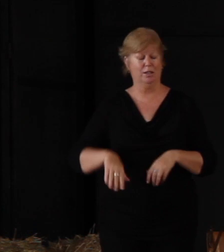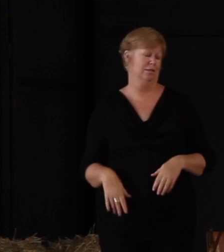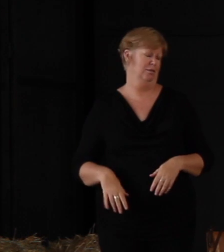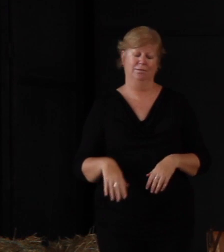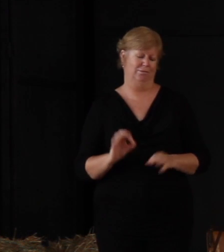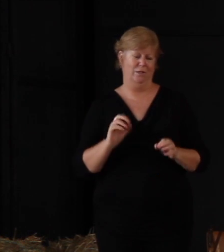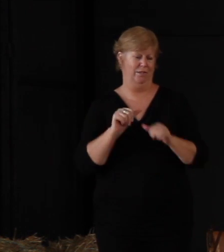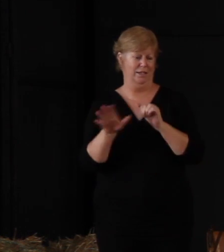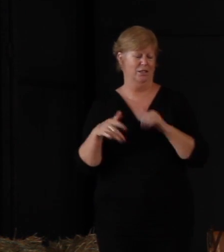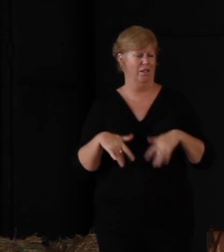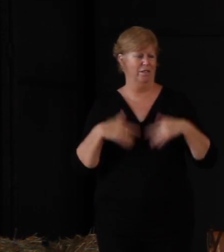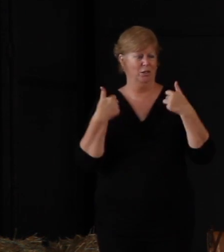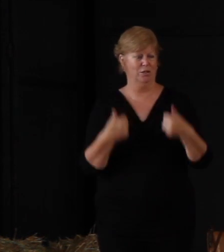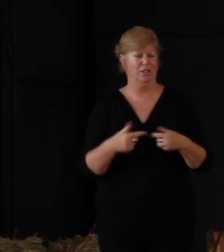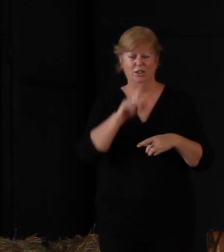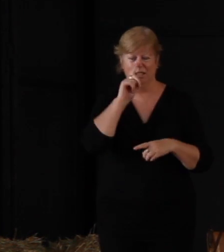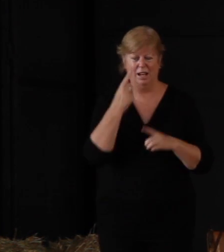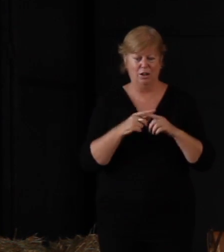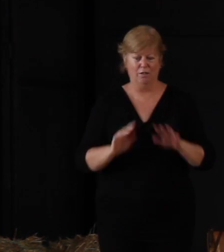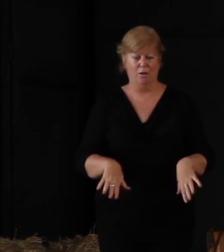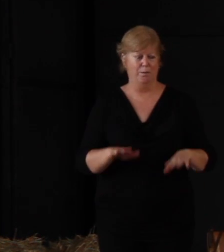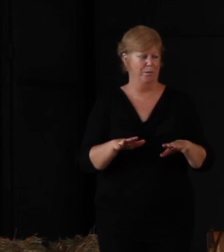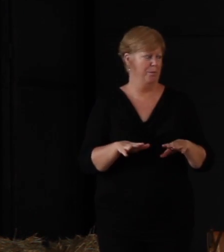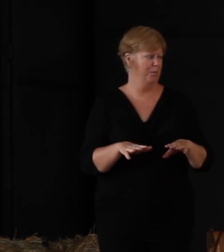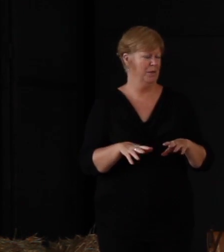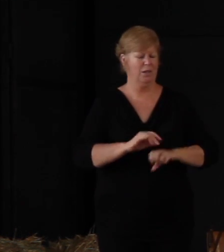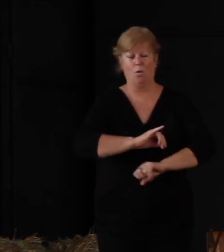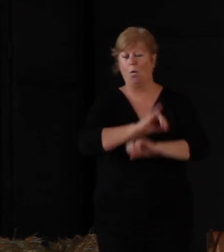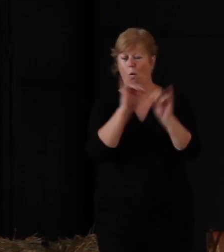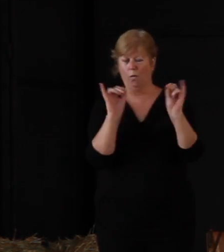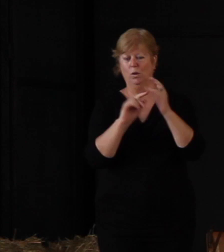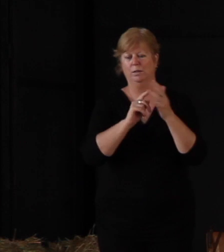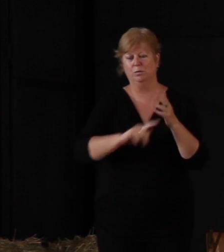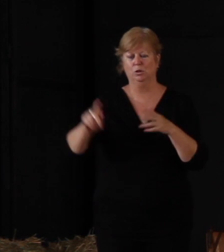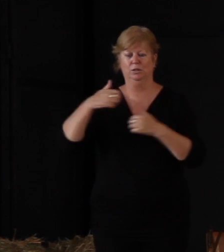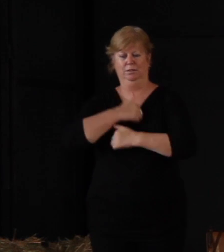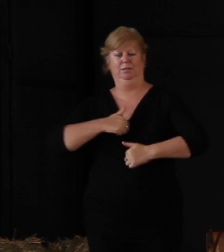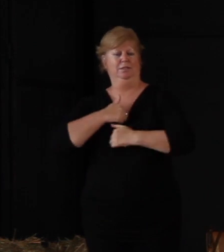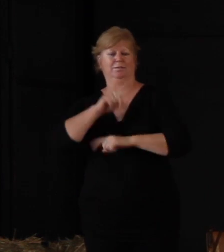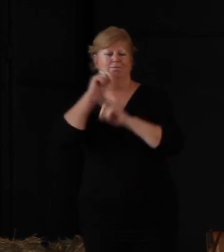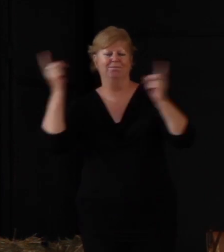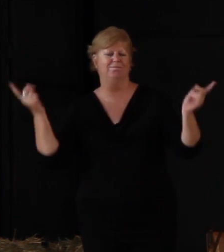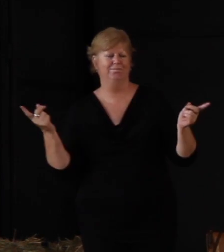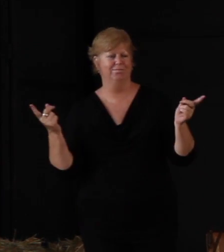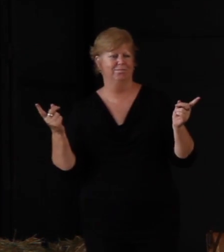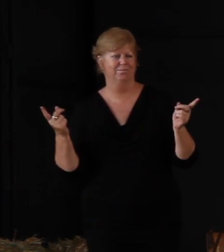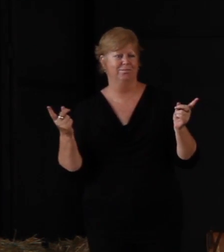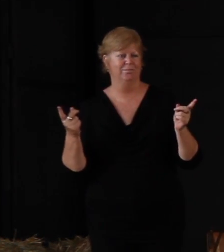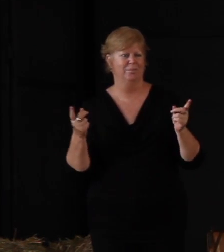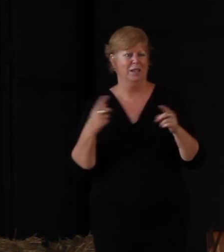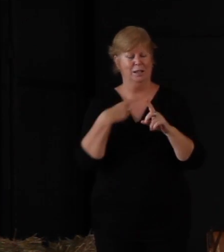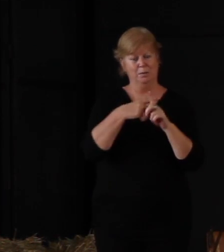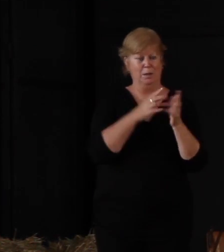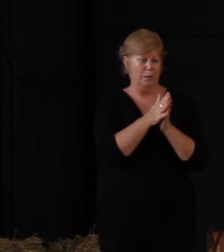not great and you don't feel great. You can't go from this devastation straight to joy. We've been taught by this